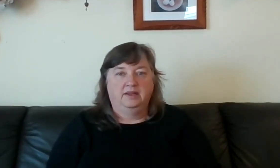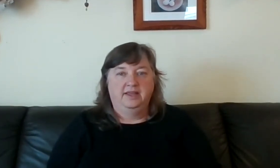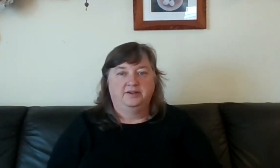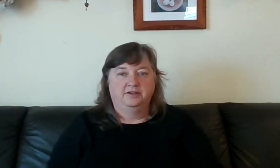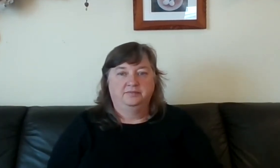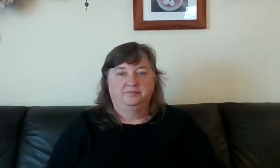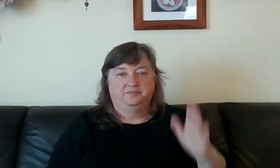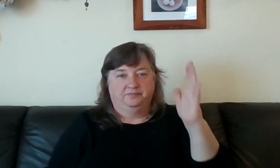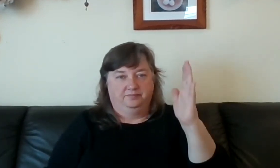Later,